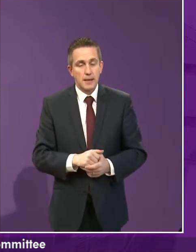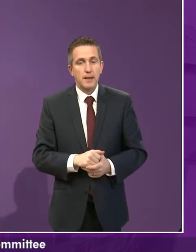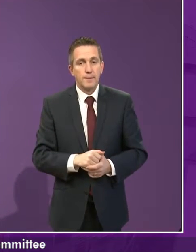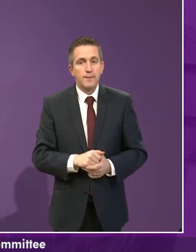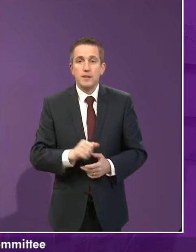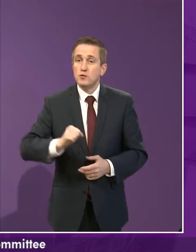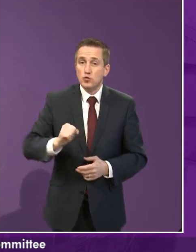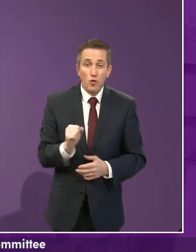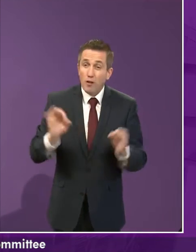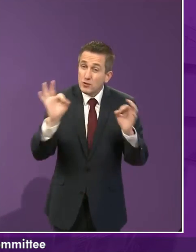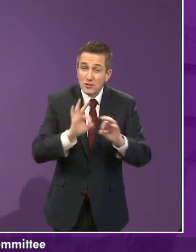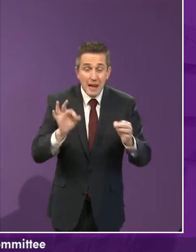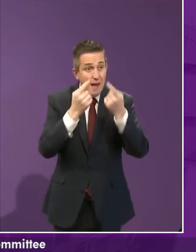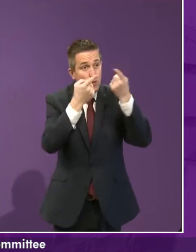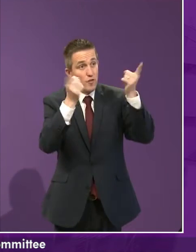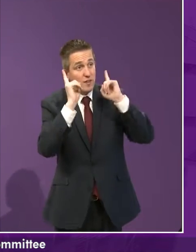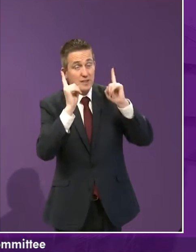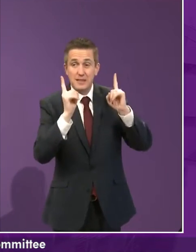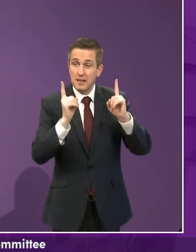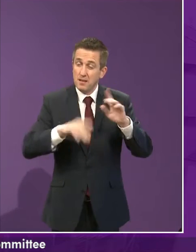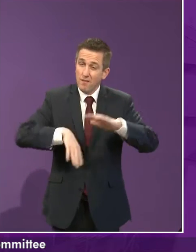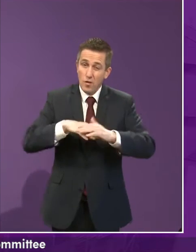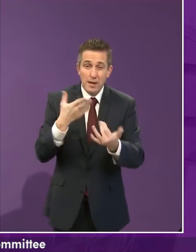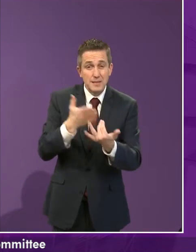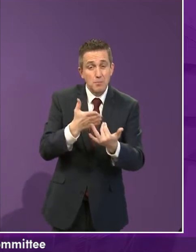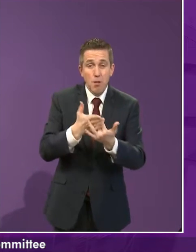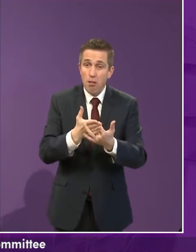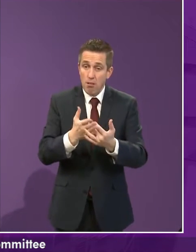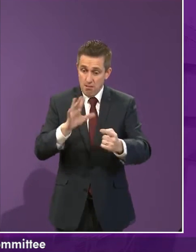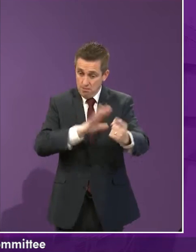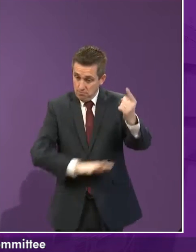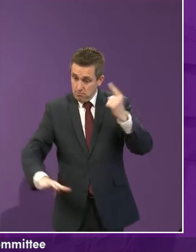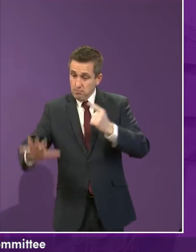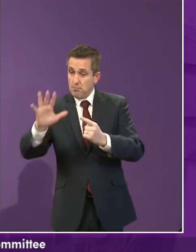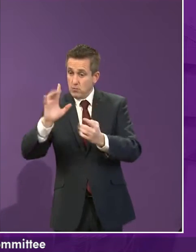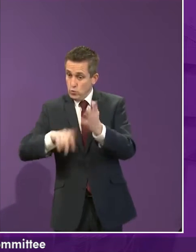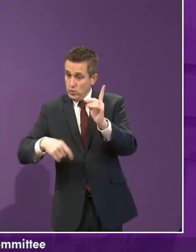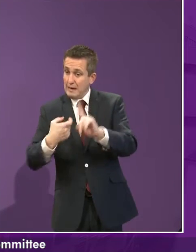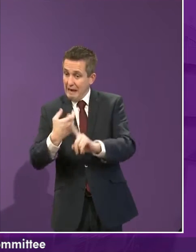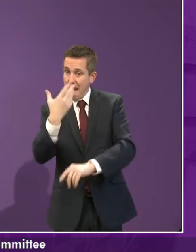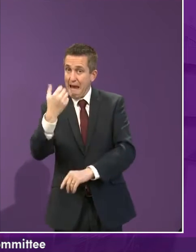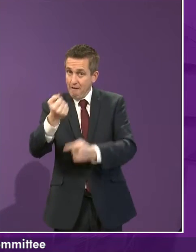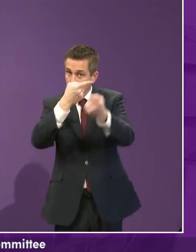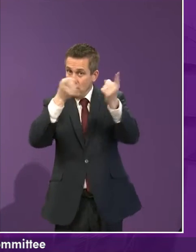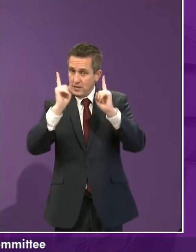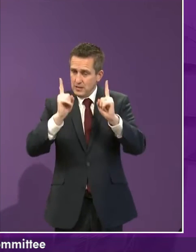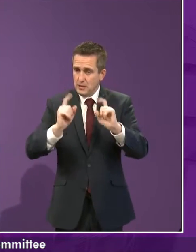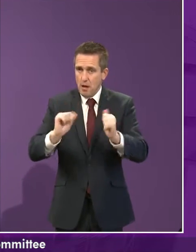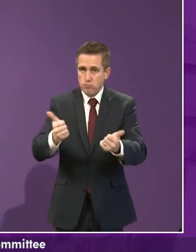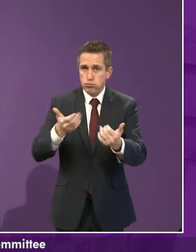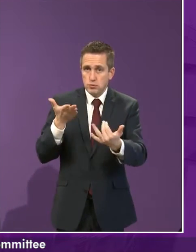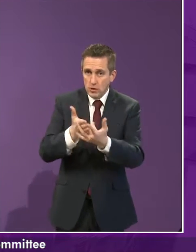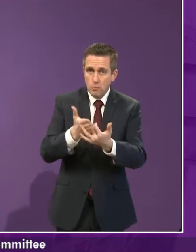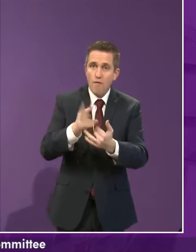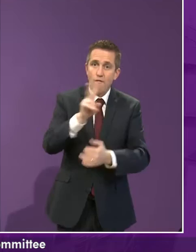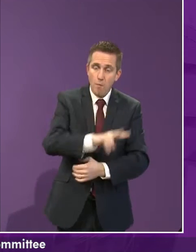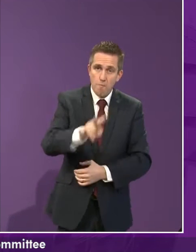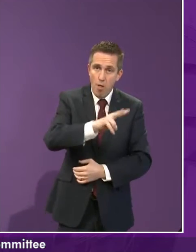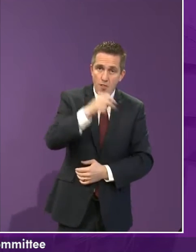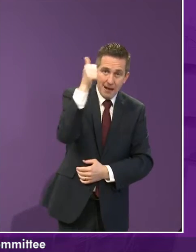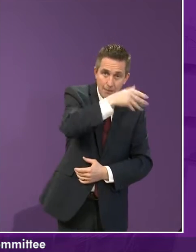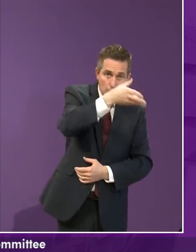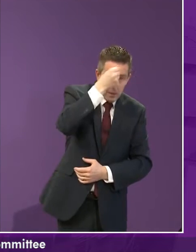that really ticks all those boxes. There are institutions in the rest of the UK which manage to bridge that gap, but actually it's in that